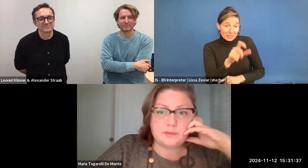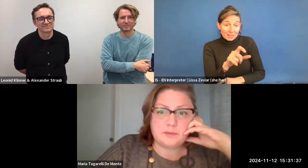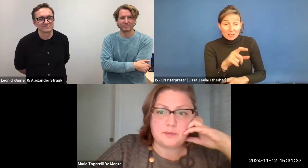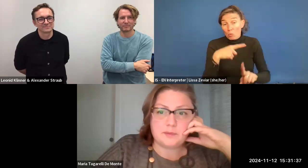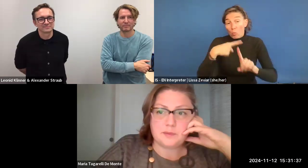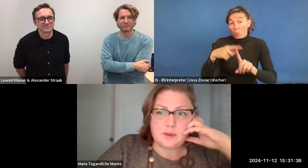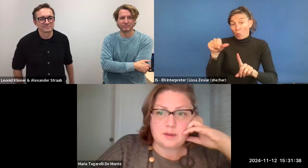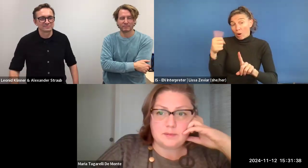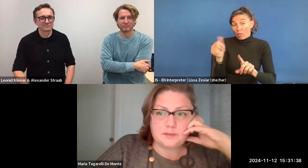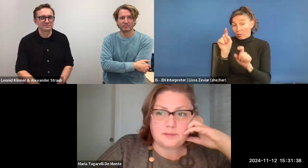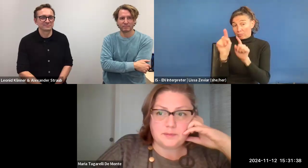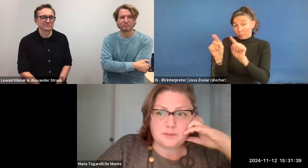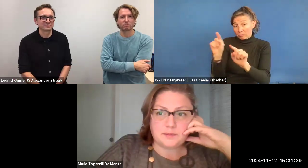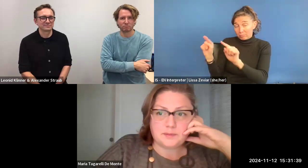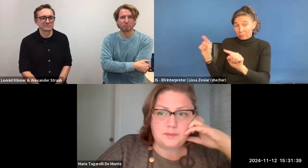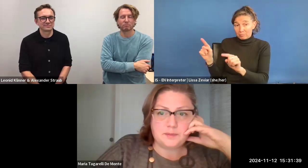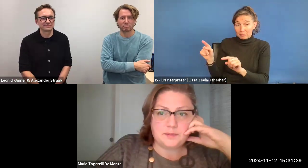webinar.